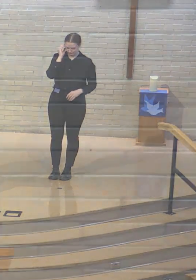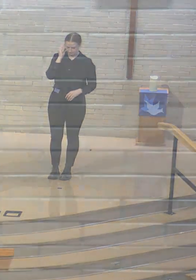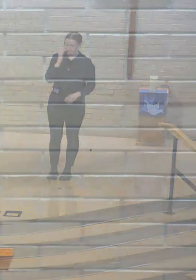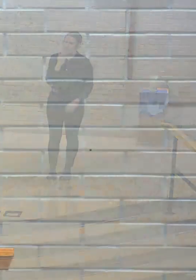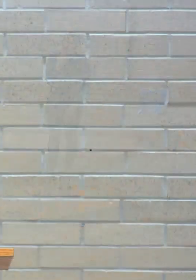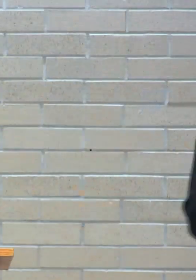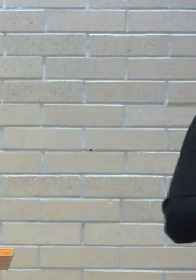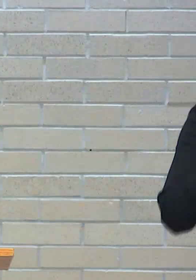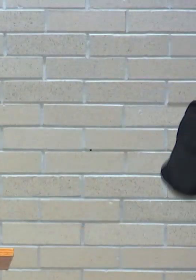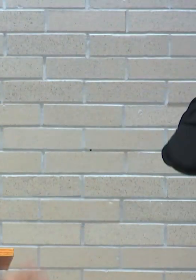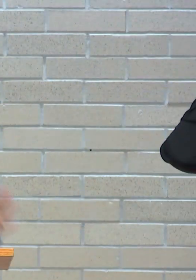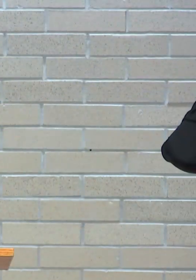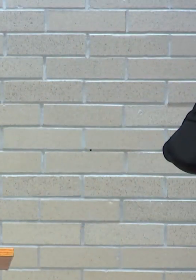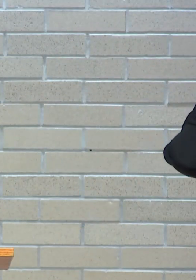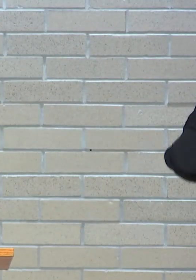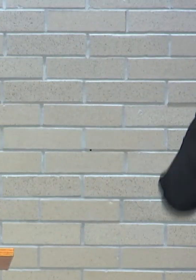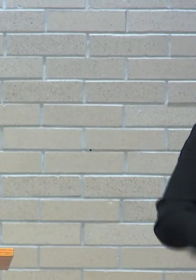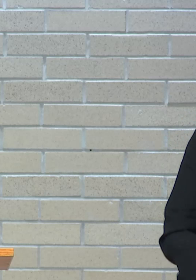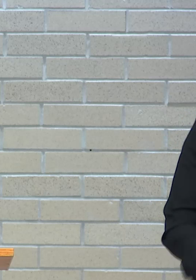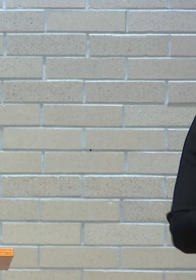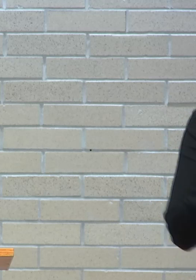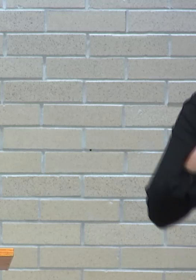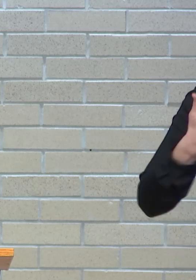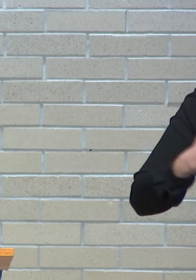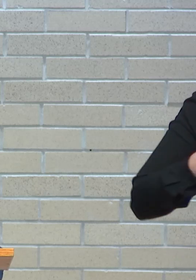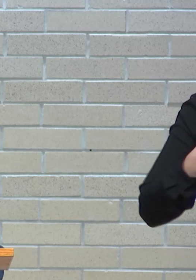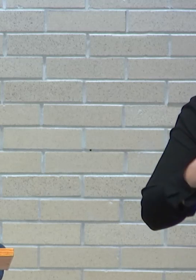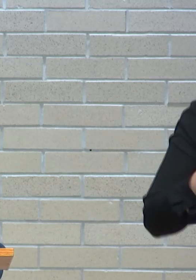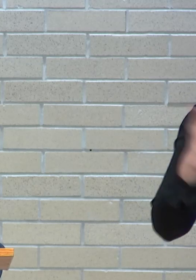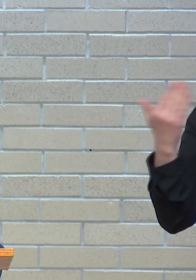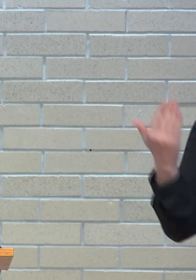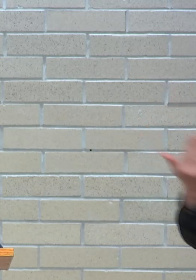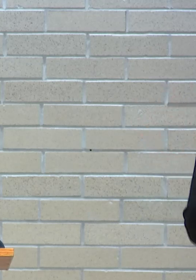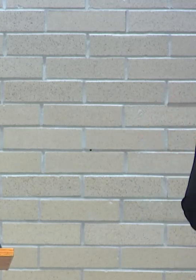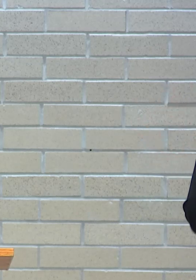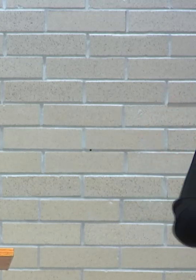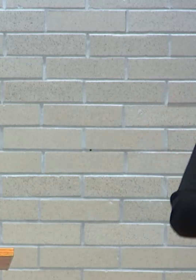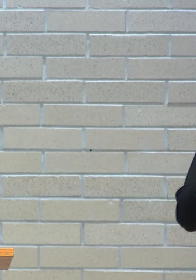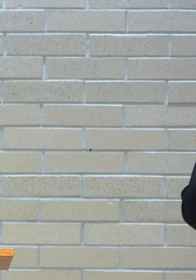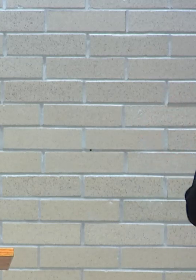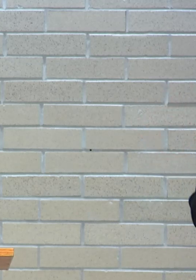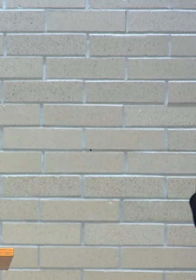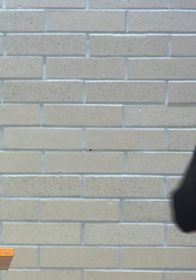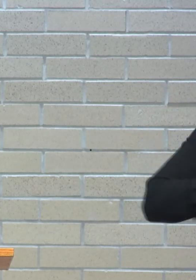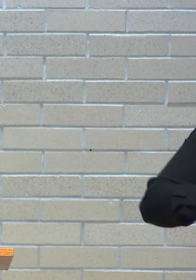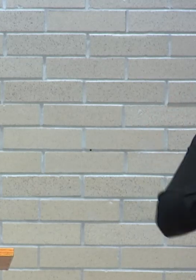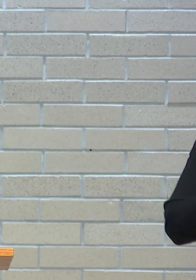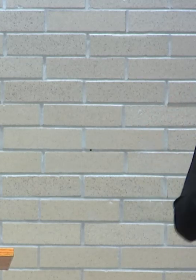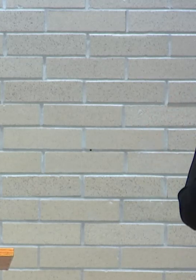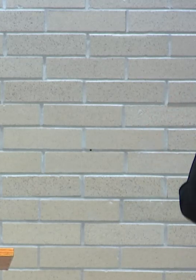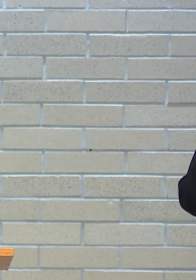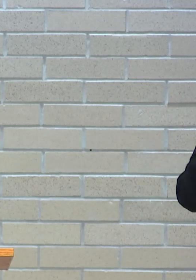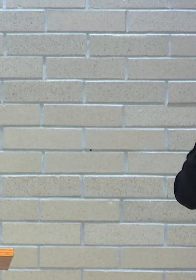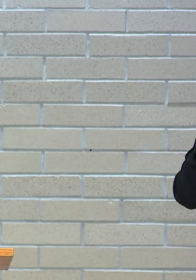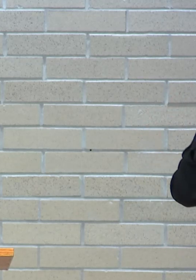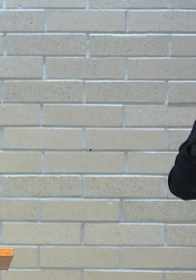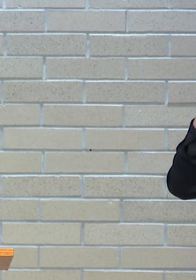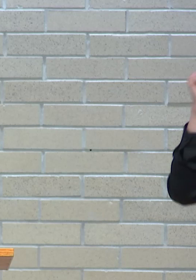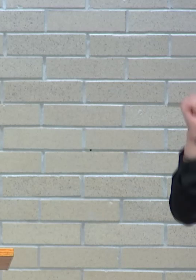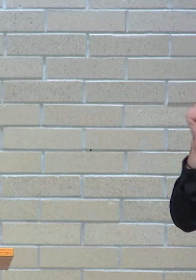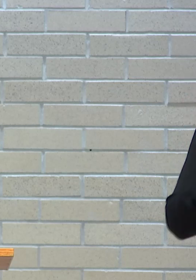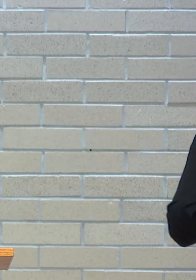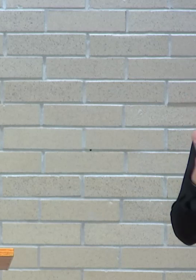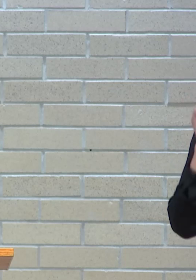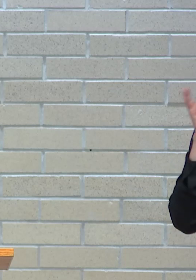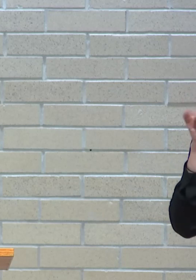Thank you, guys. So I'm so excited to introduce our final performance of the day, Andrea Taylor. As Kennedy mentioned, BSU had